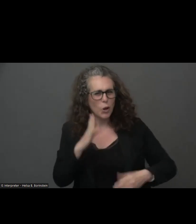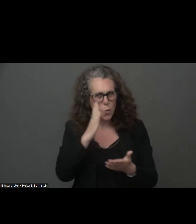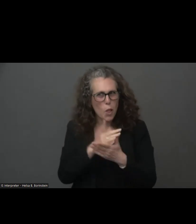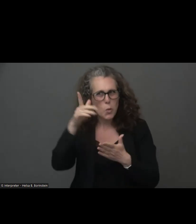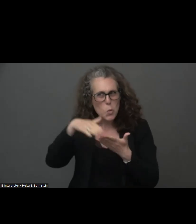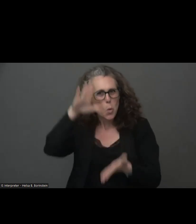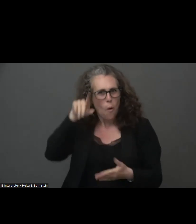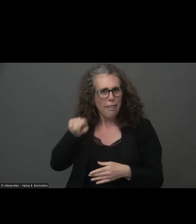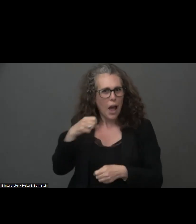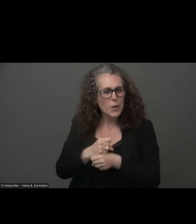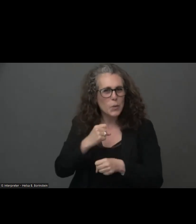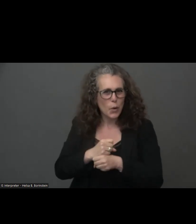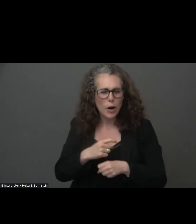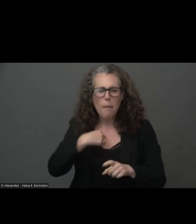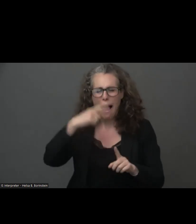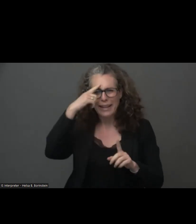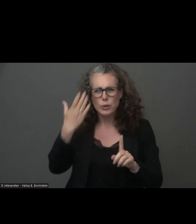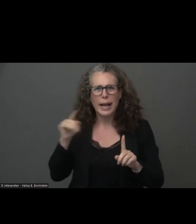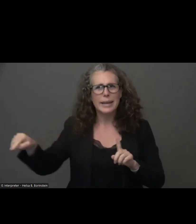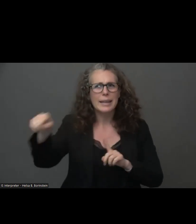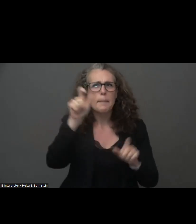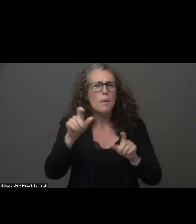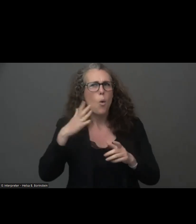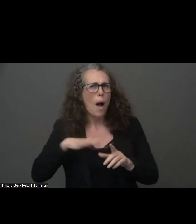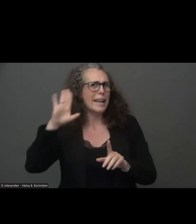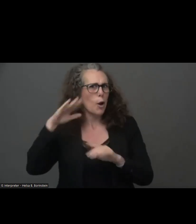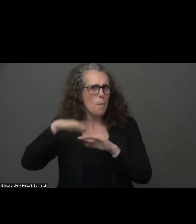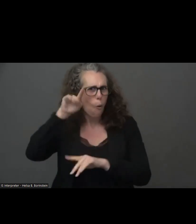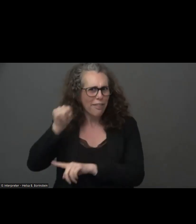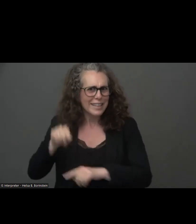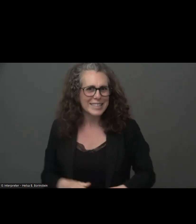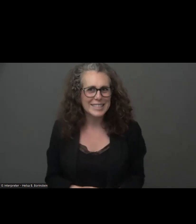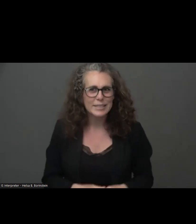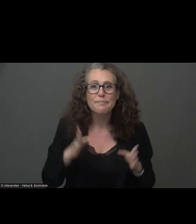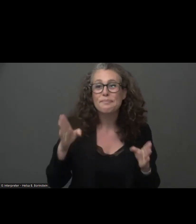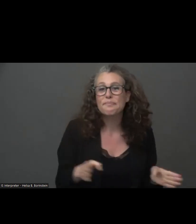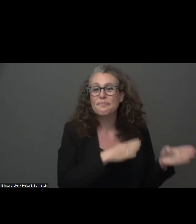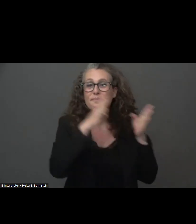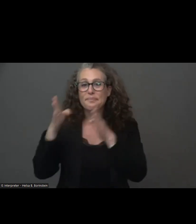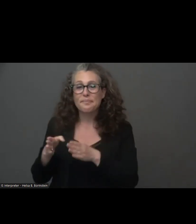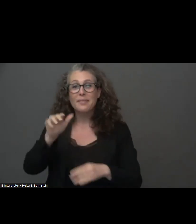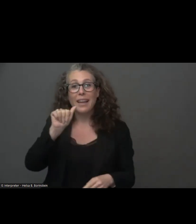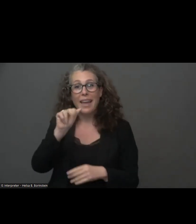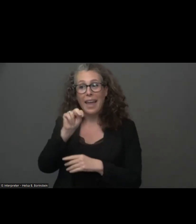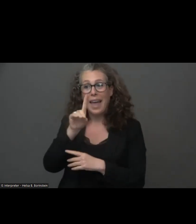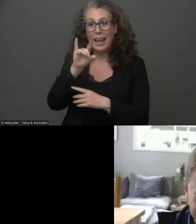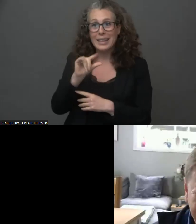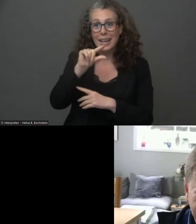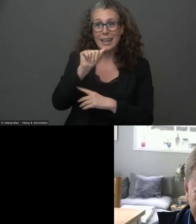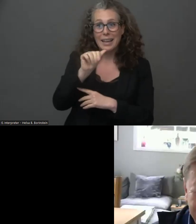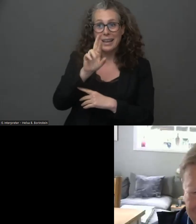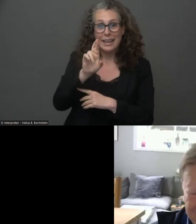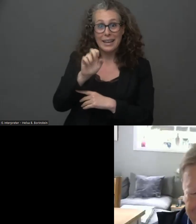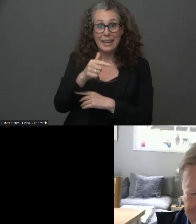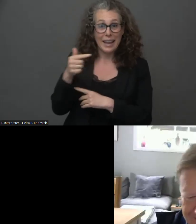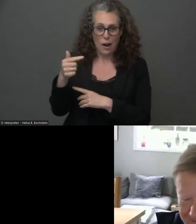of our attendees today. So that takes us to Andy Garrett. Andy, GSK, of course, a leading